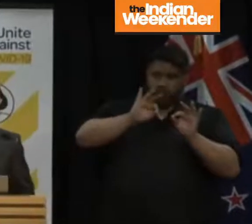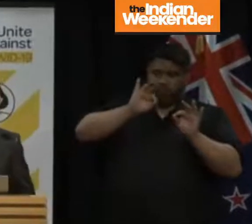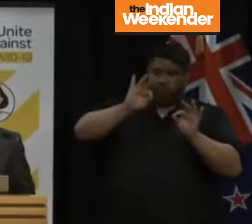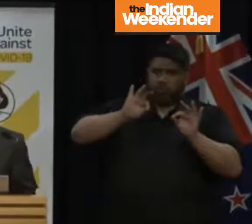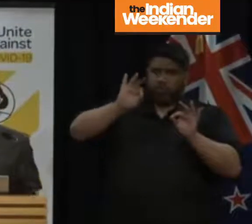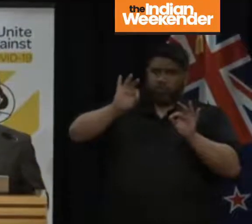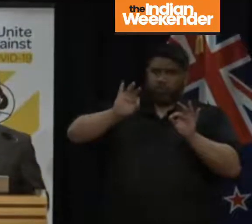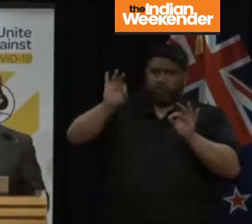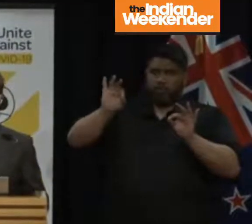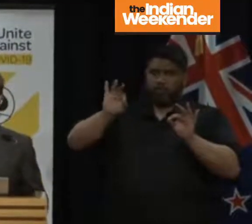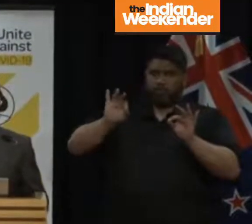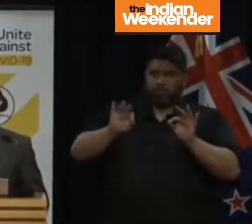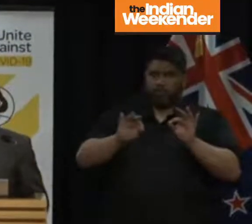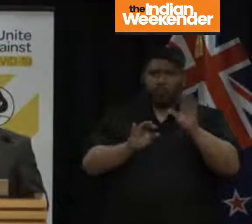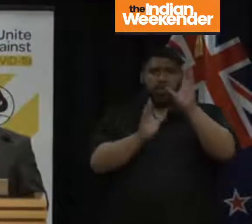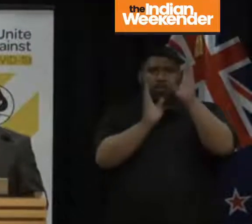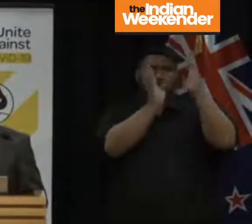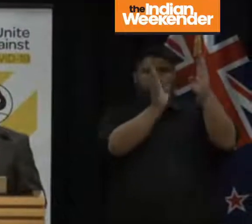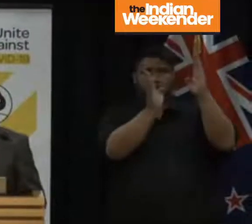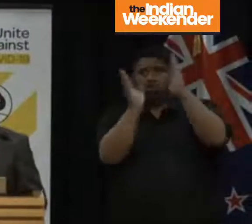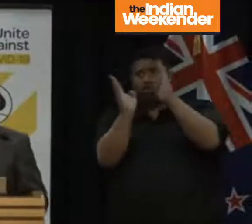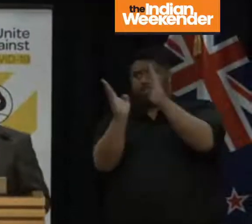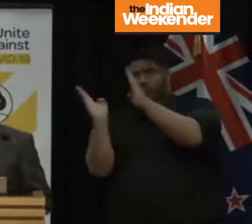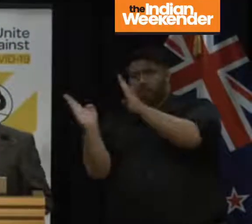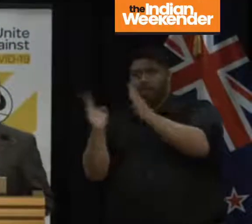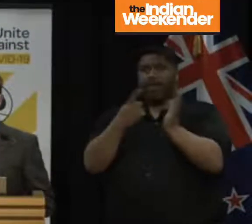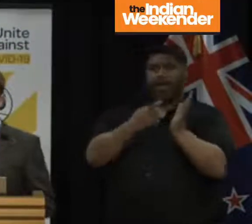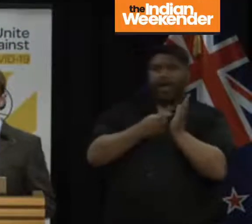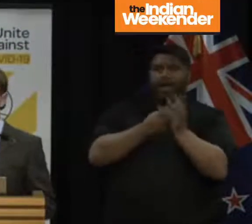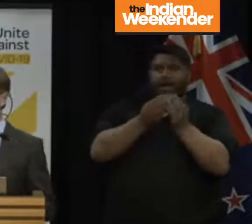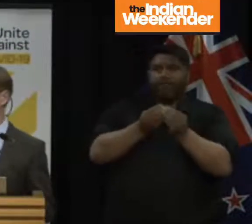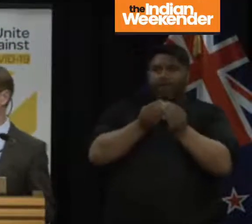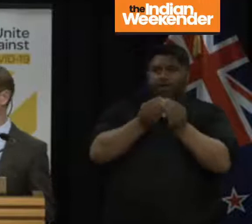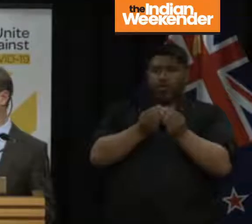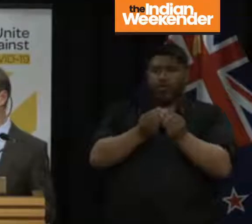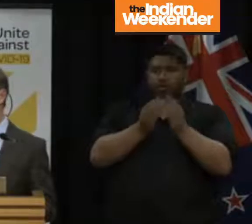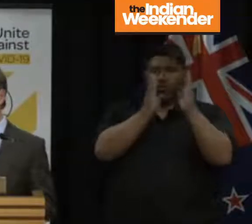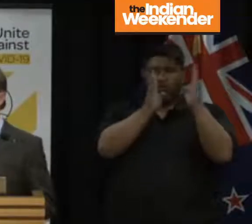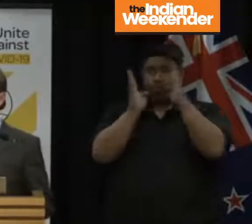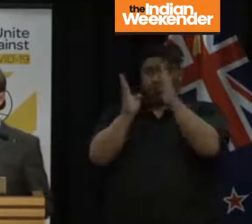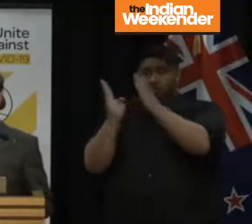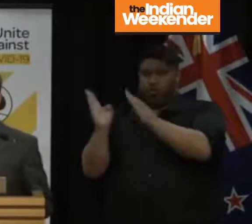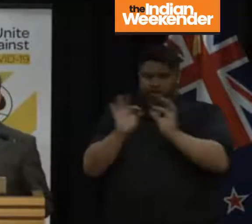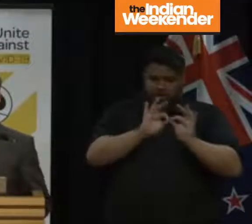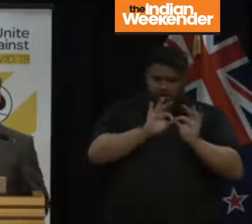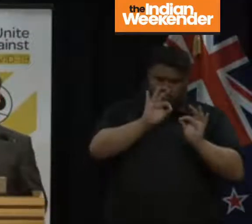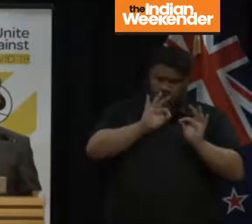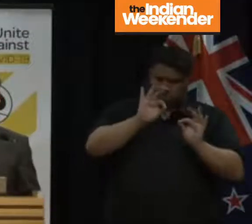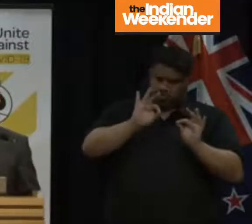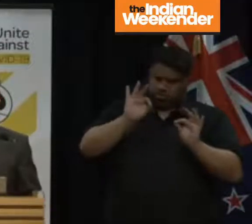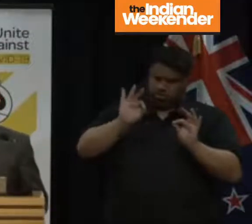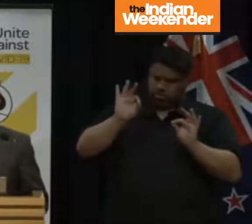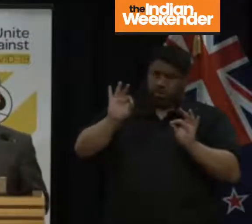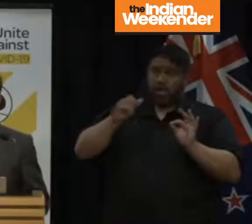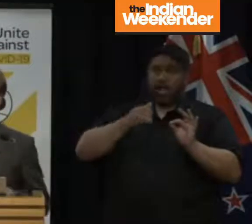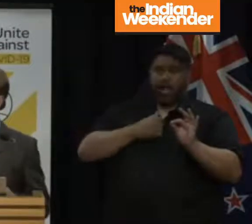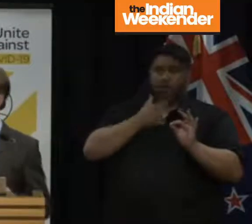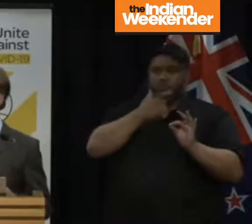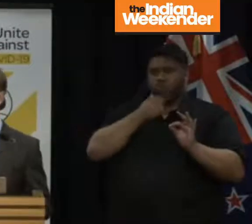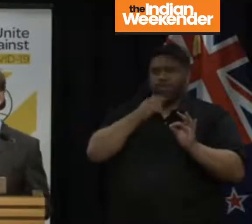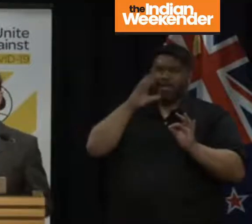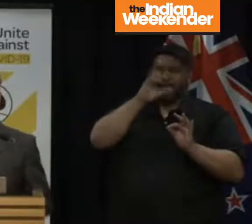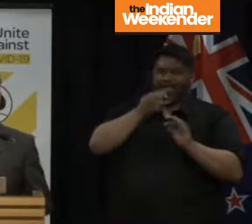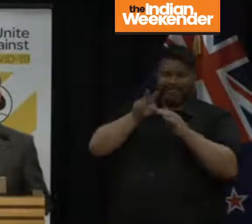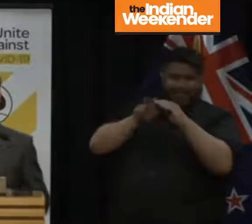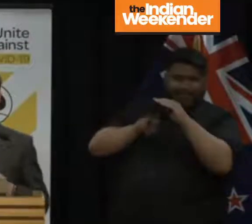values projected from the 1st of October out, and then what we thought the impact of vaccination might be on the